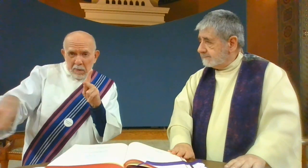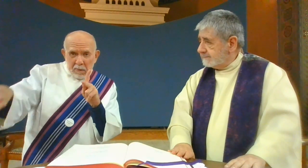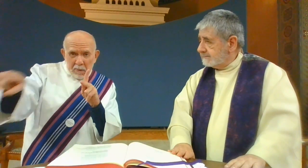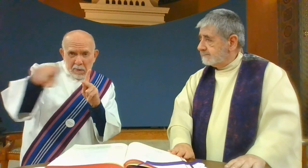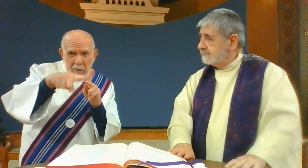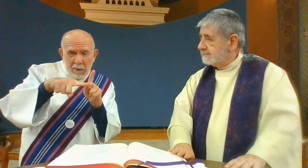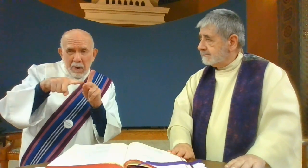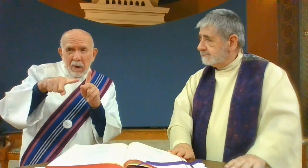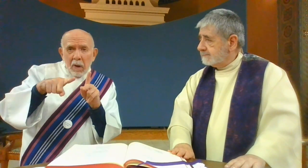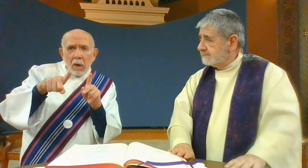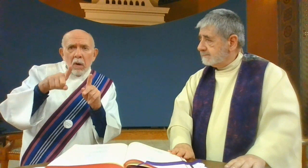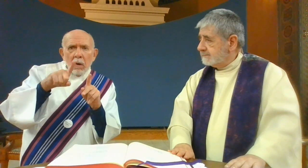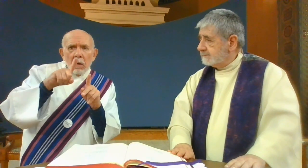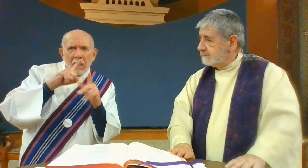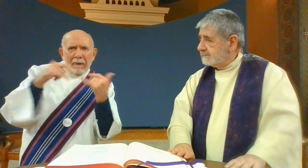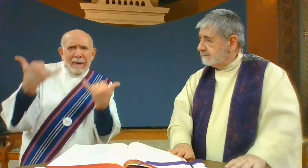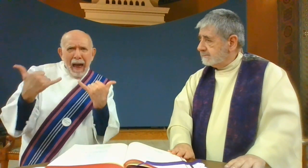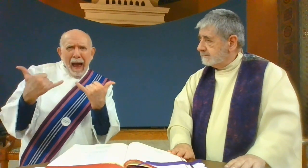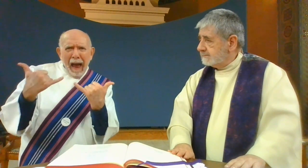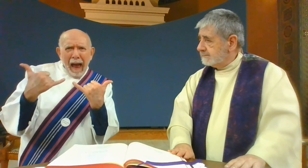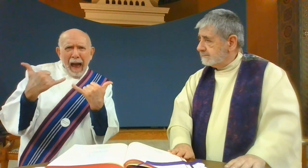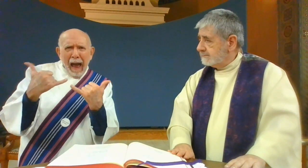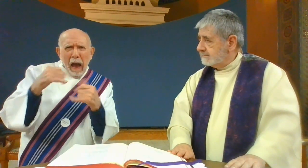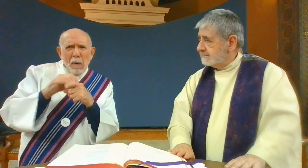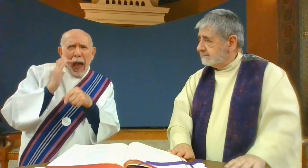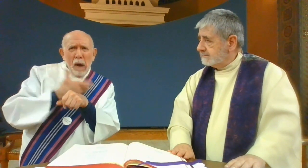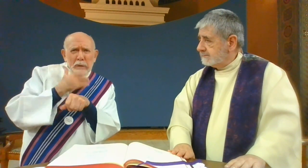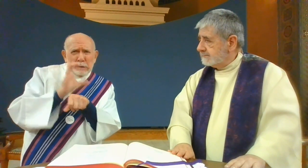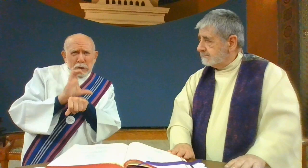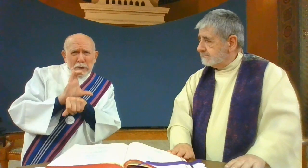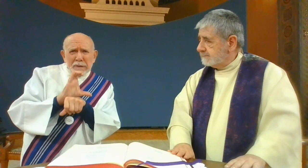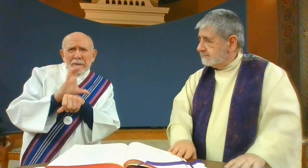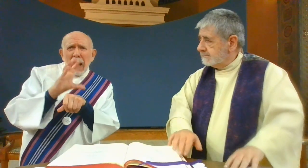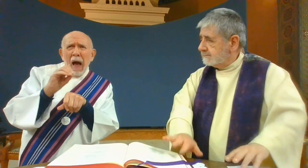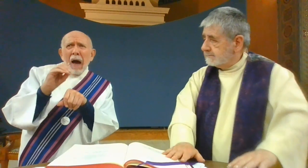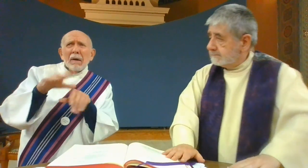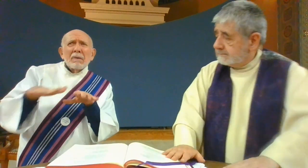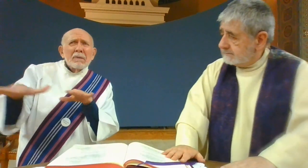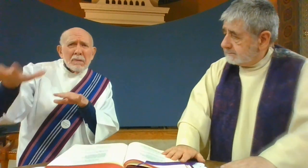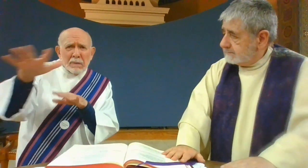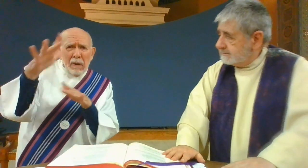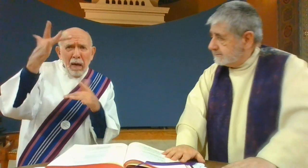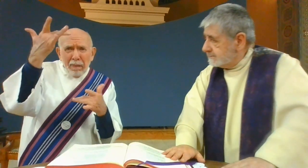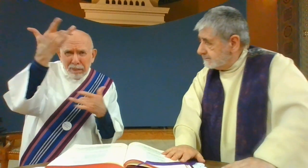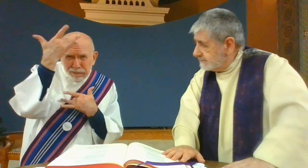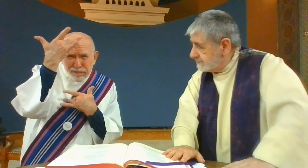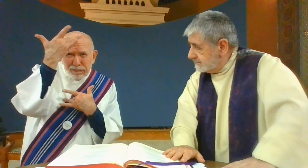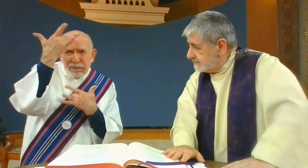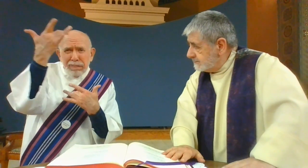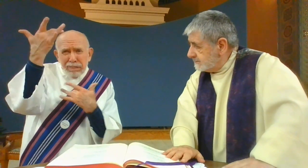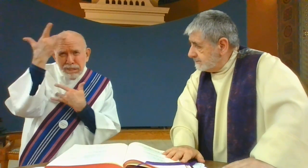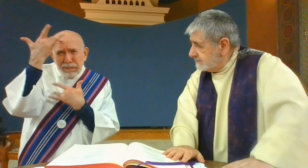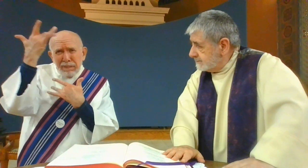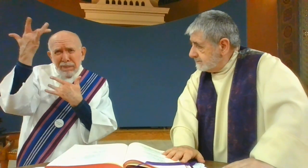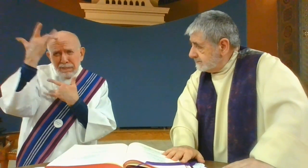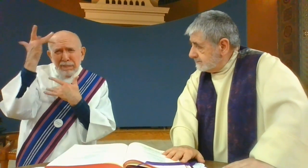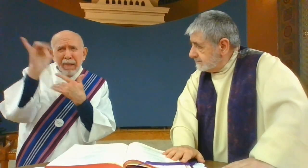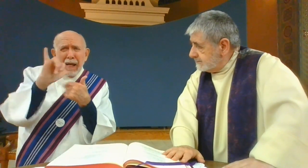for those people that now, especially within our church, that are sick